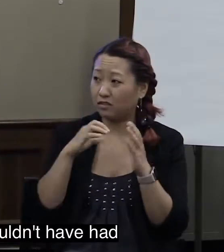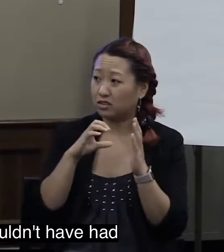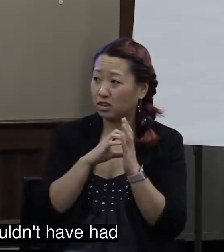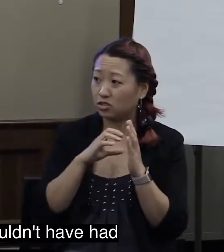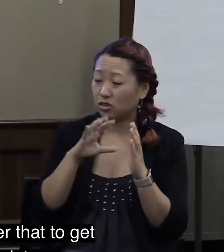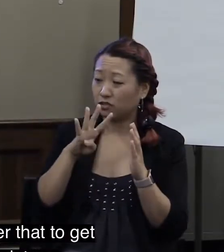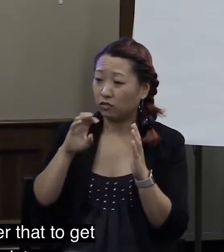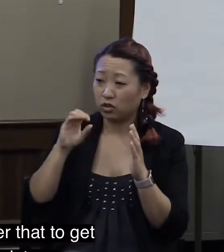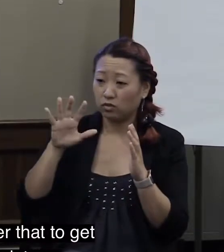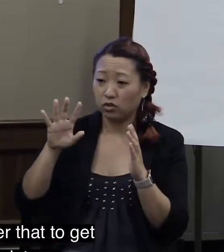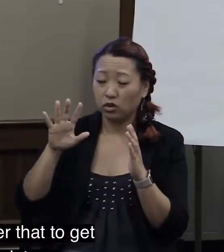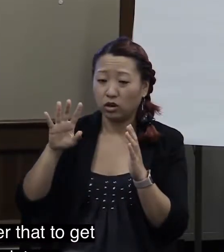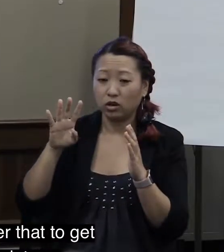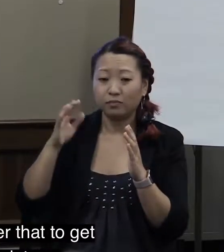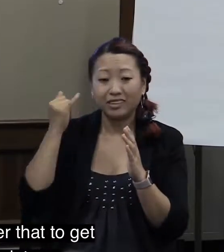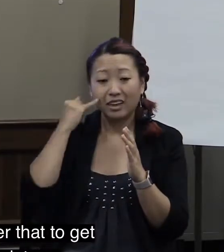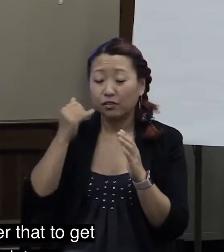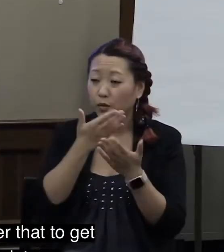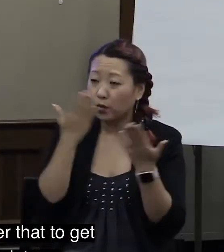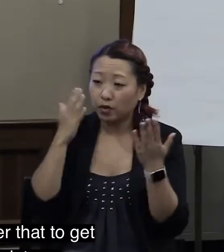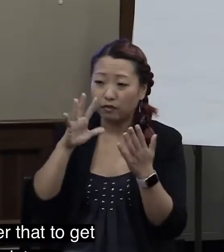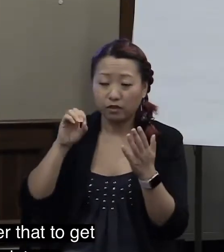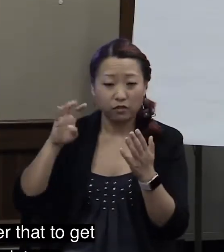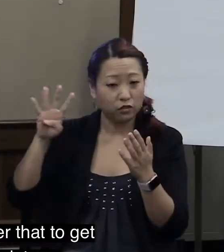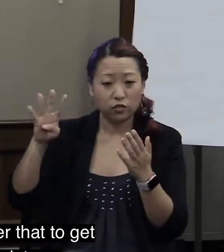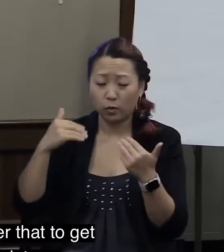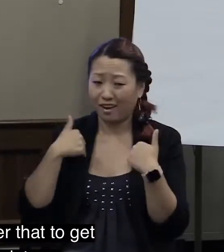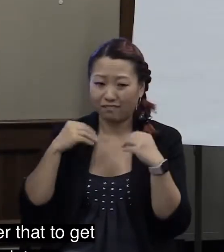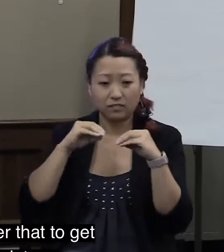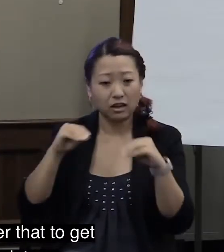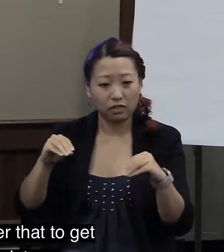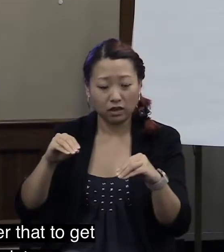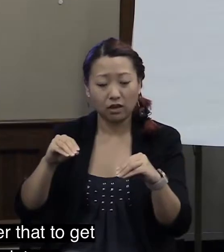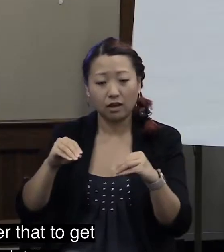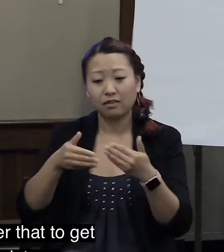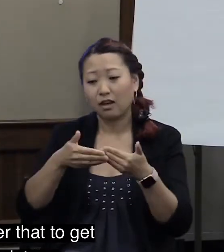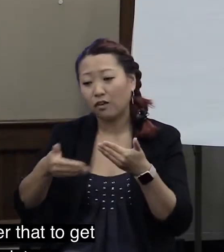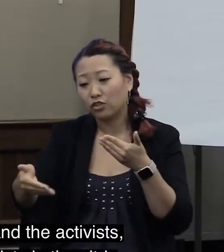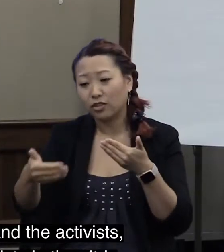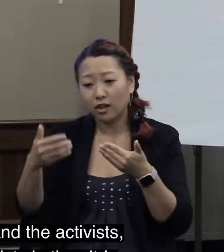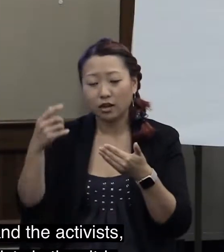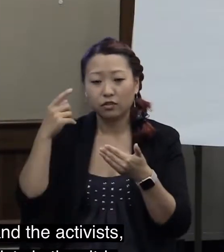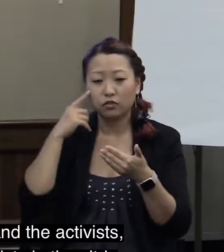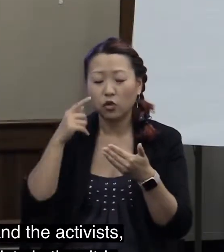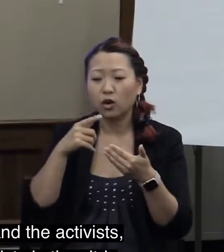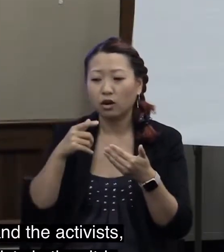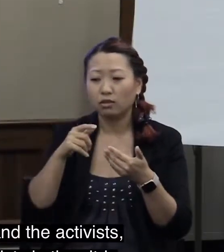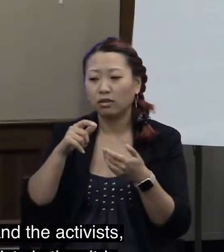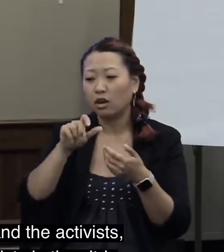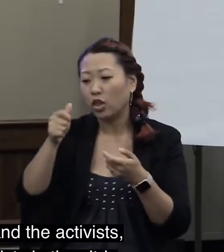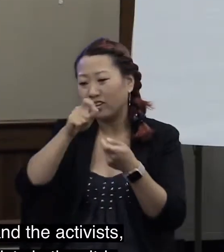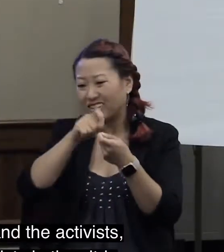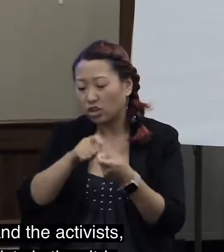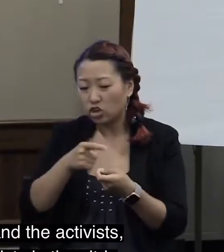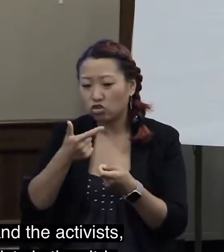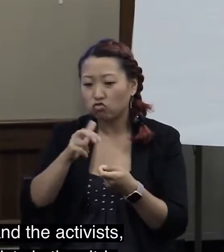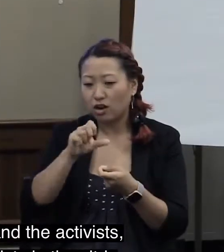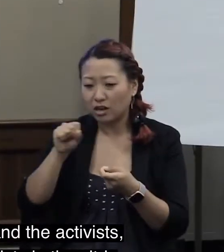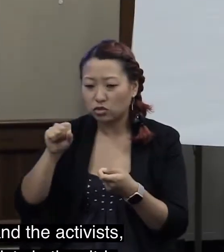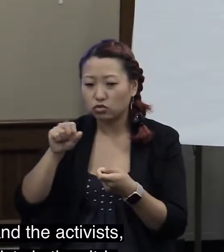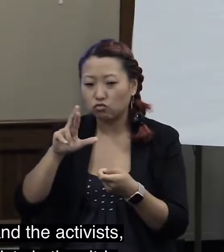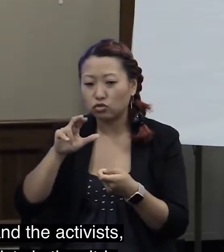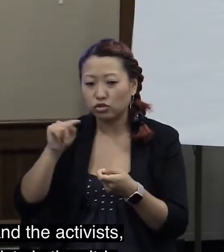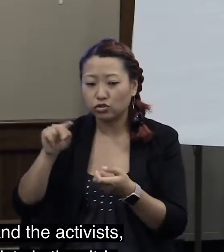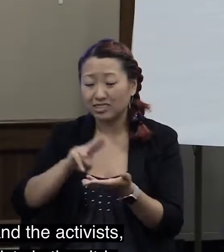it also, by the way, it took the grassroots after that to get the regulations signed, true, right? Then it took the grassroots and the activists, but